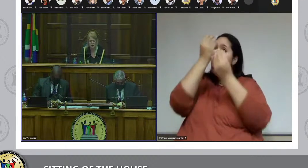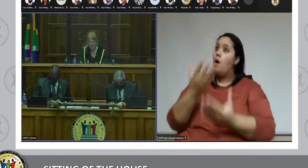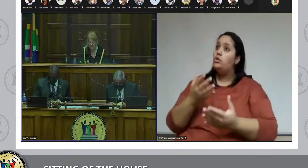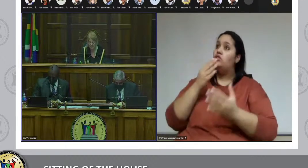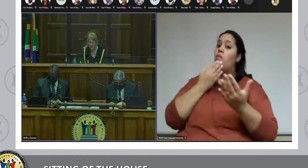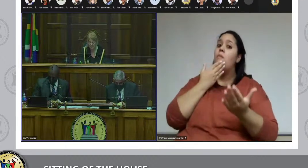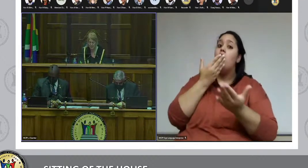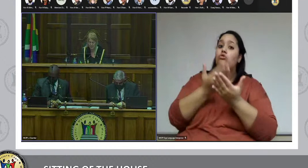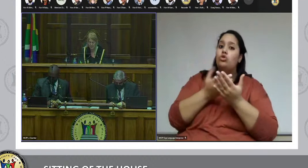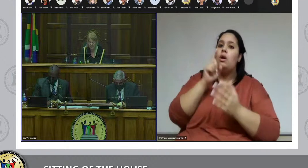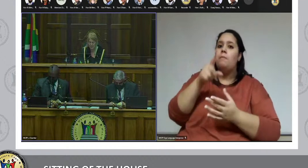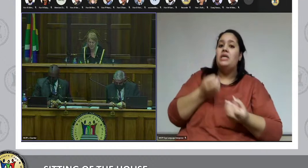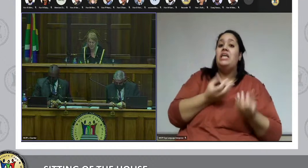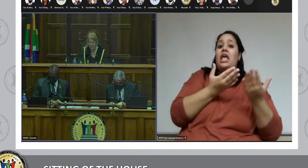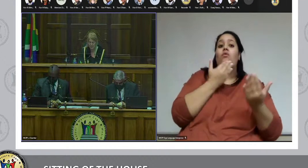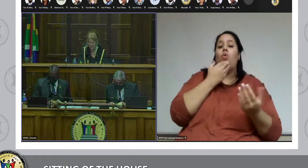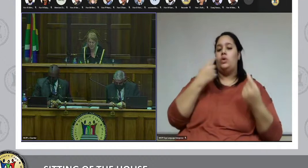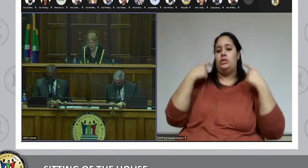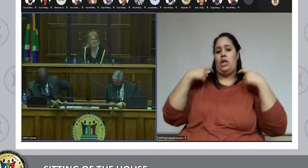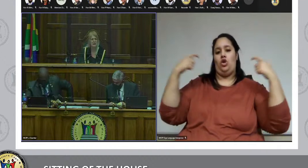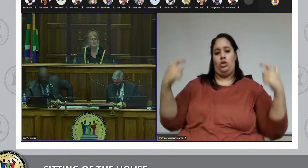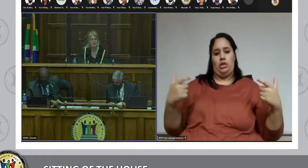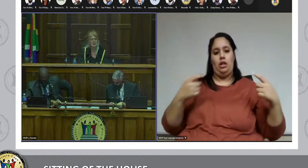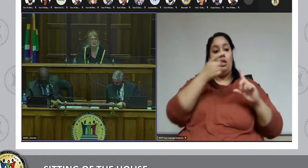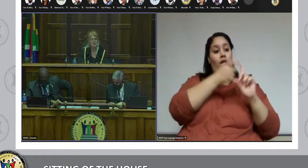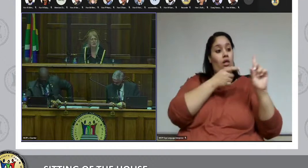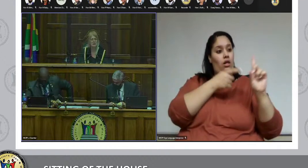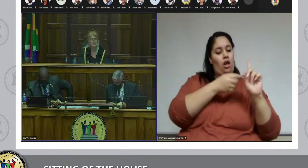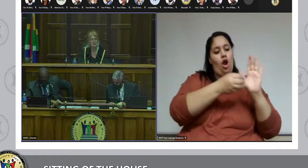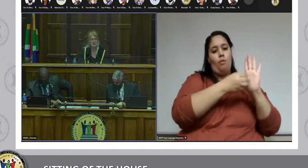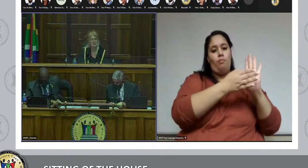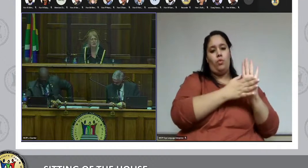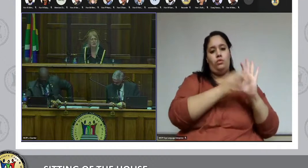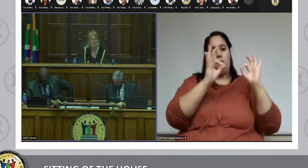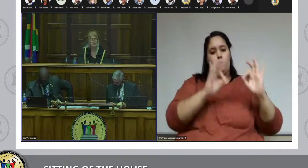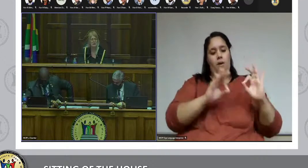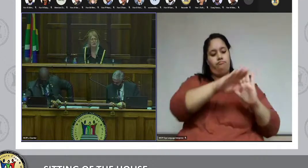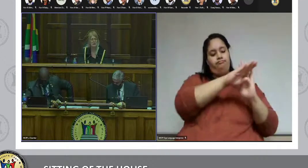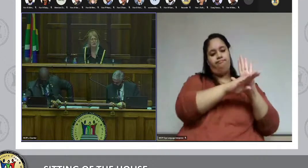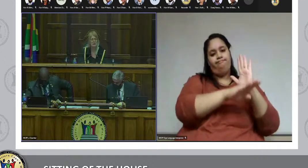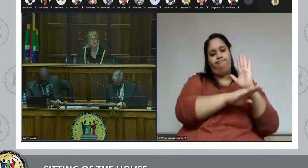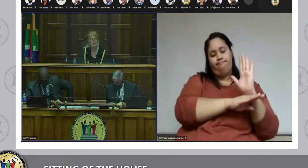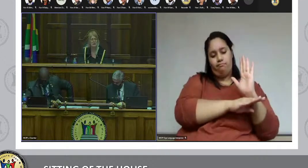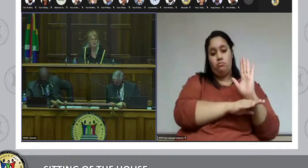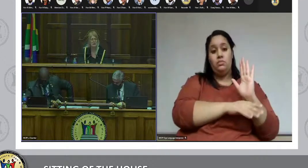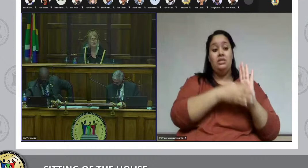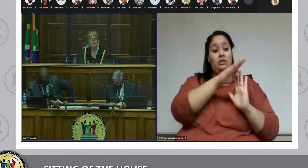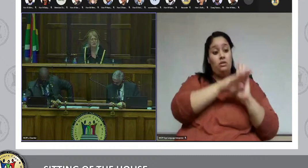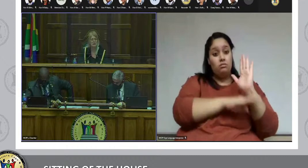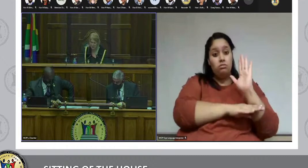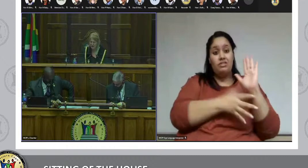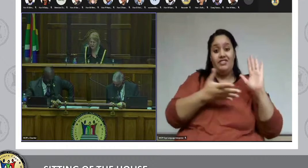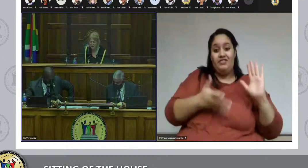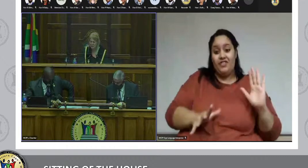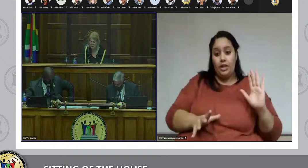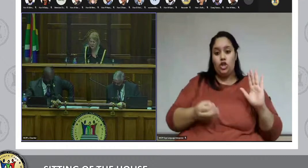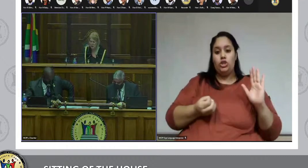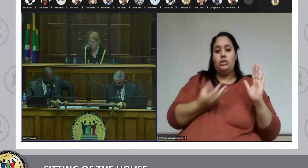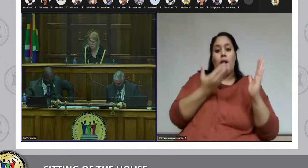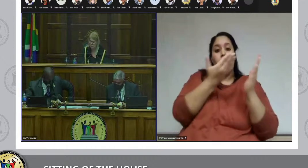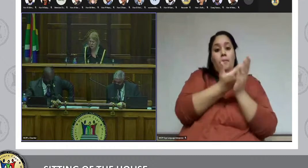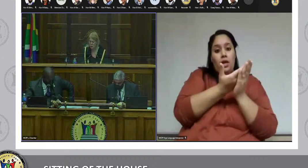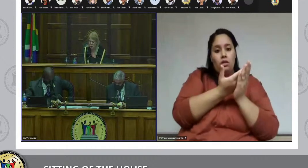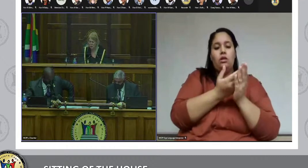required to be delivered to the Secretary for placing it on to the order paper. These motions have been duly submitted